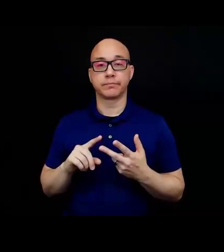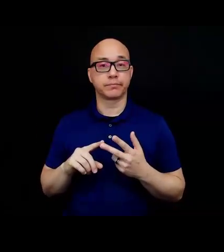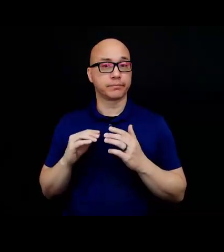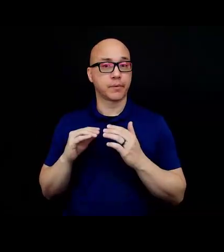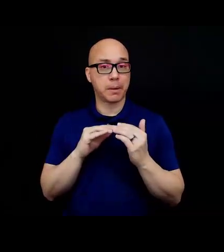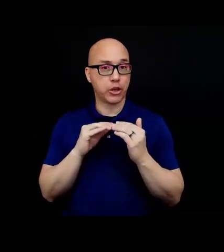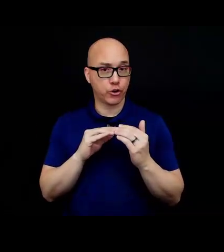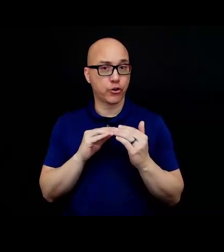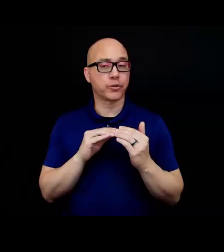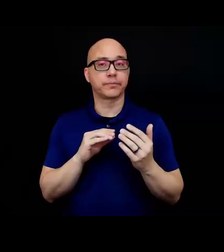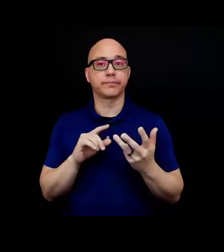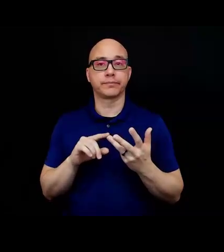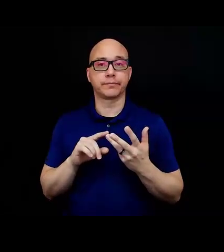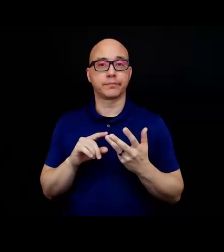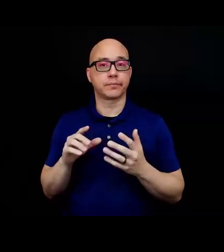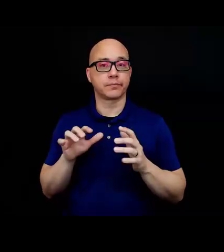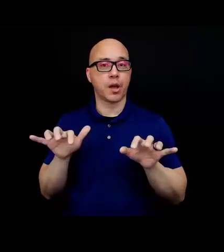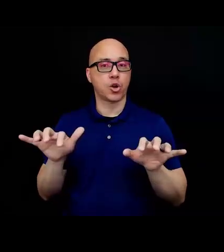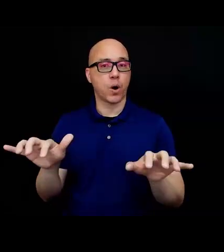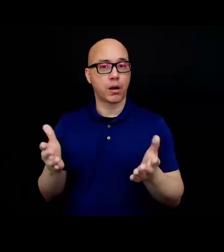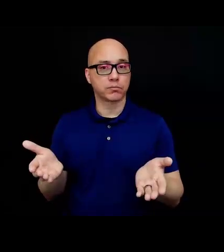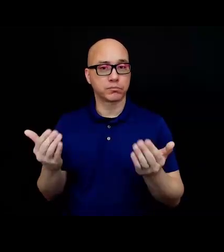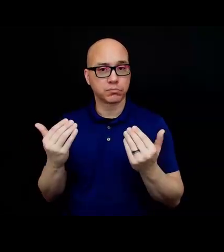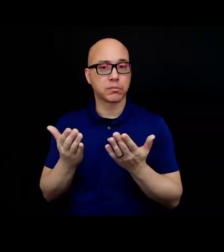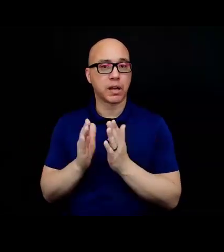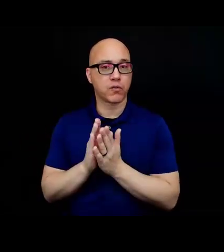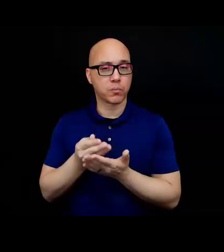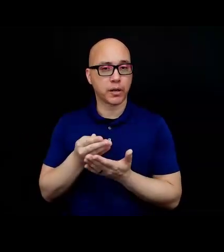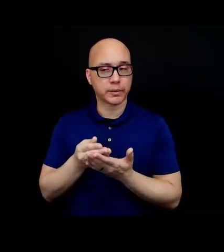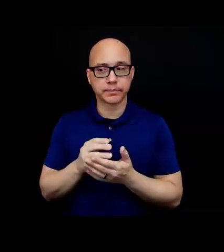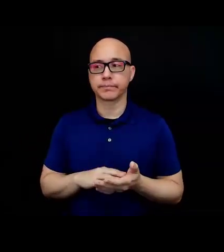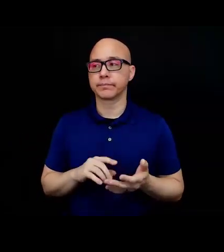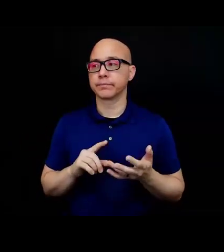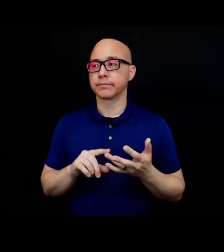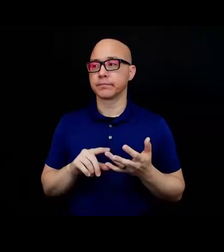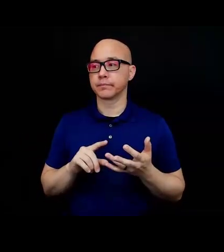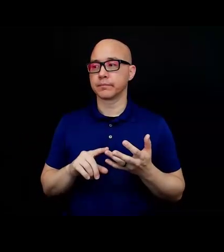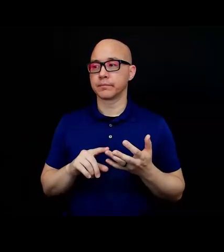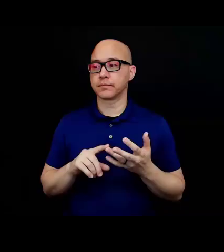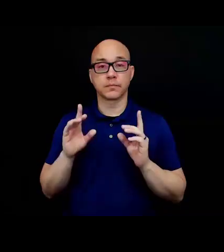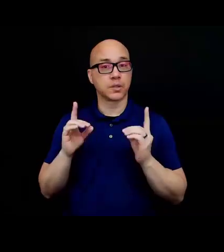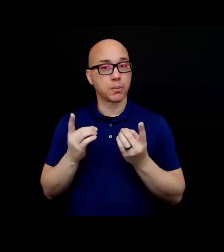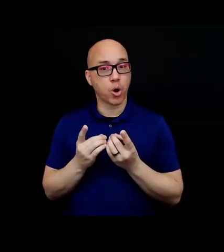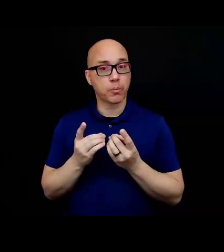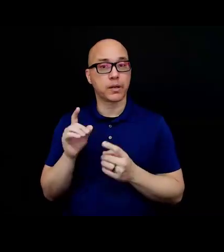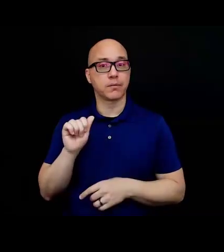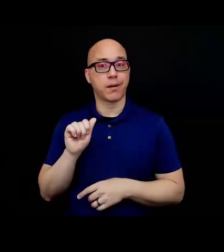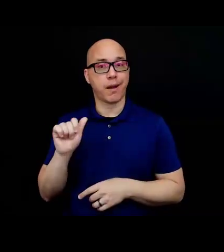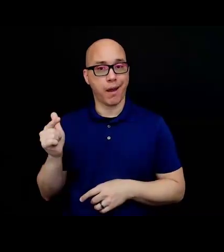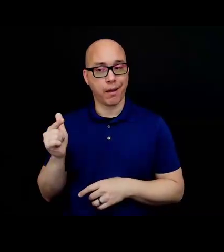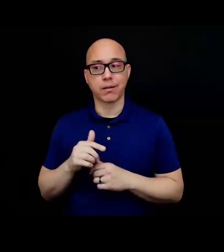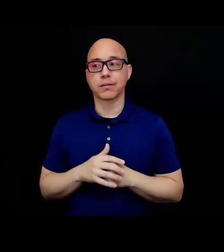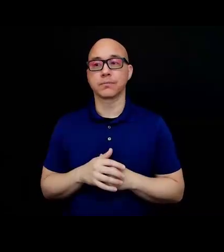crowdfunding, the Department of Agriculture and Rural Development, You have the Department of Community and